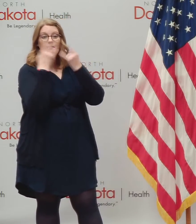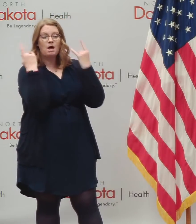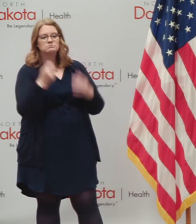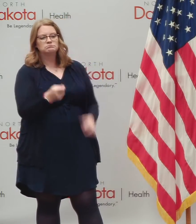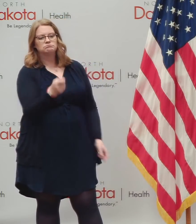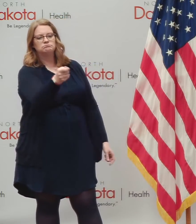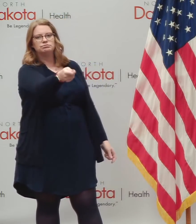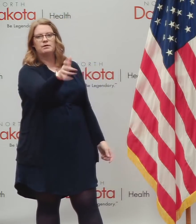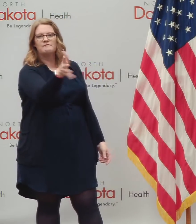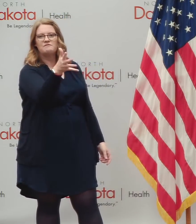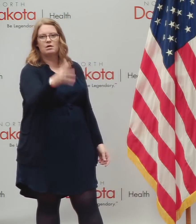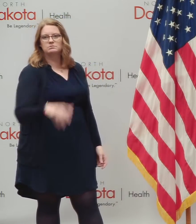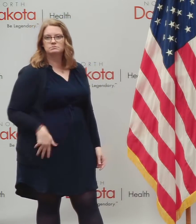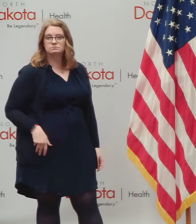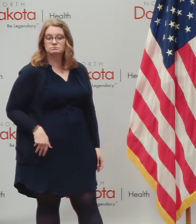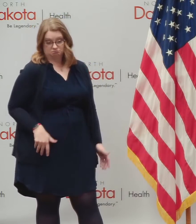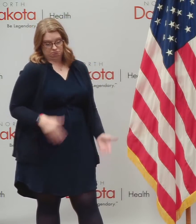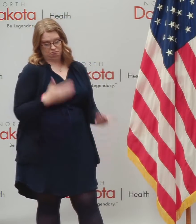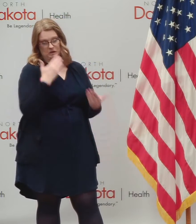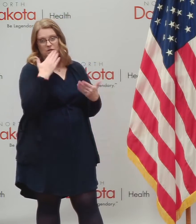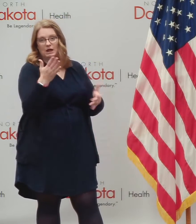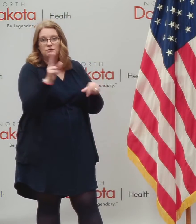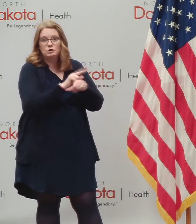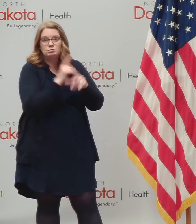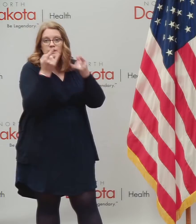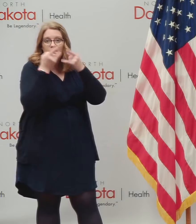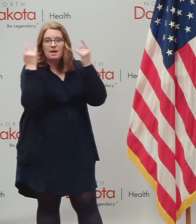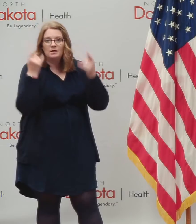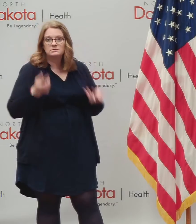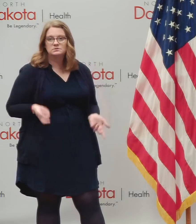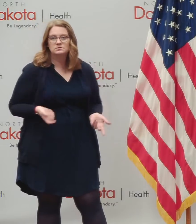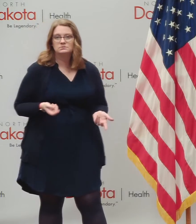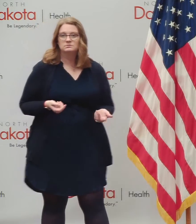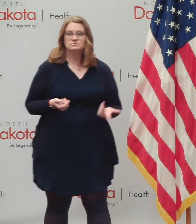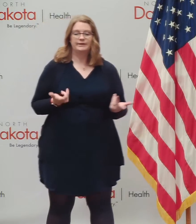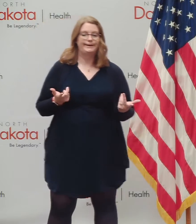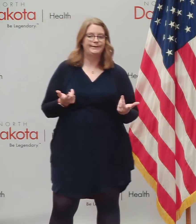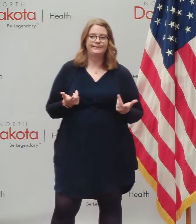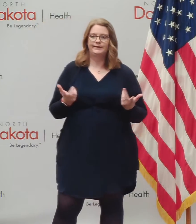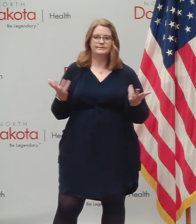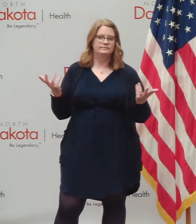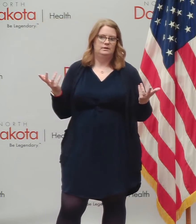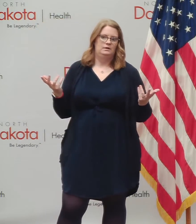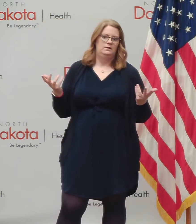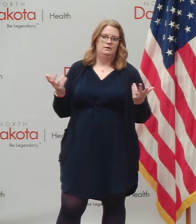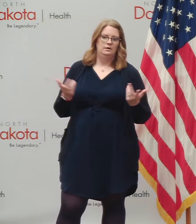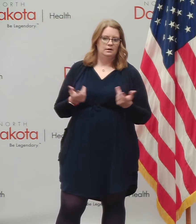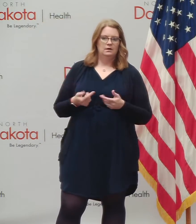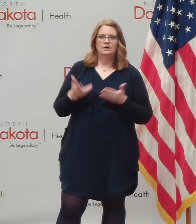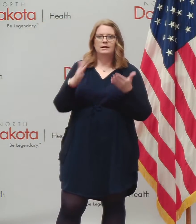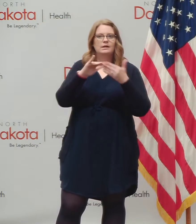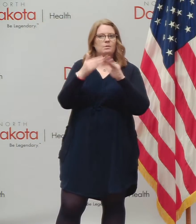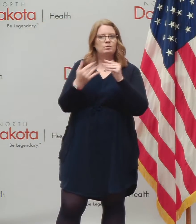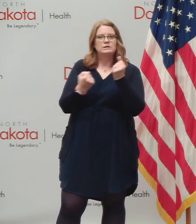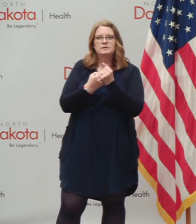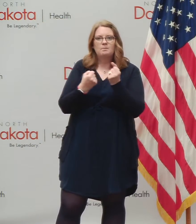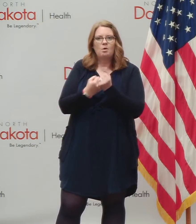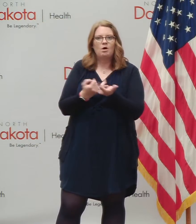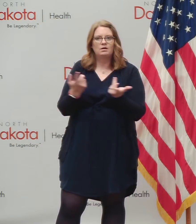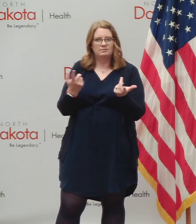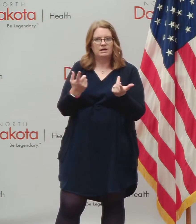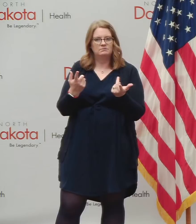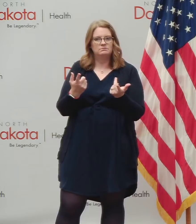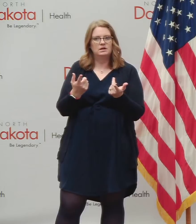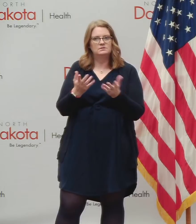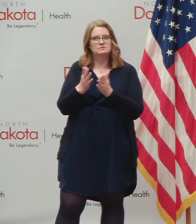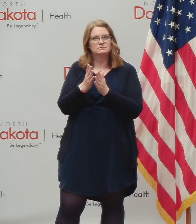as a way to say, hey, thank you for wearing a mask. I mean, there's sticks, there's carrots, there's community support, there's all kinds of ways.